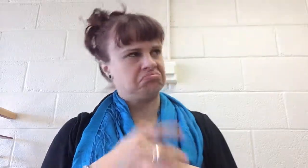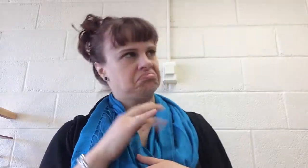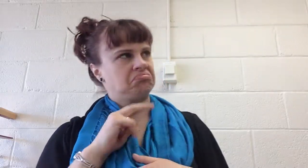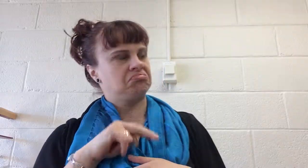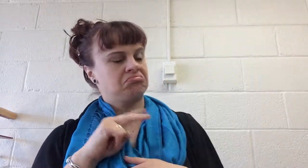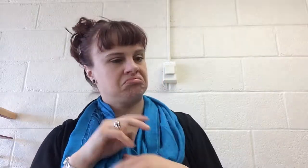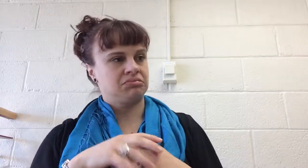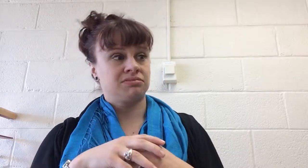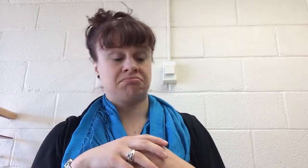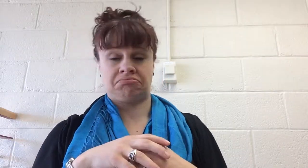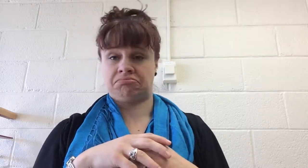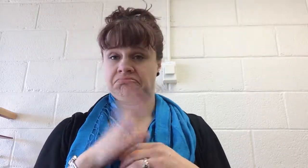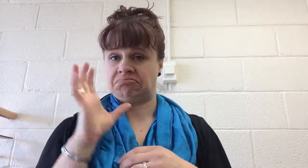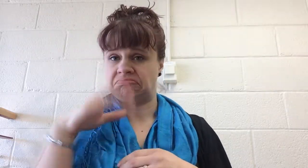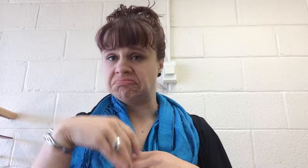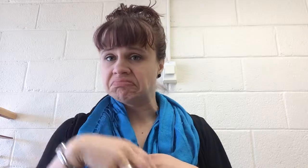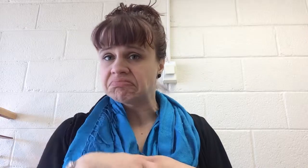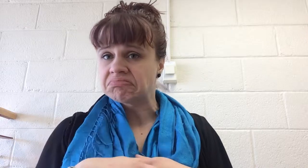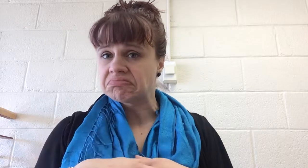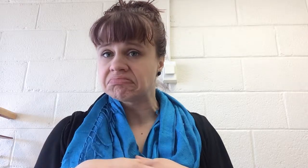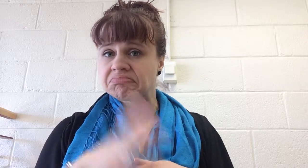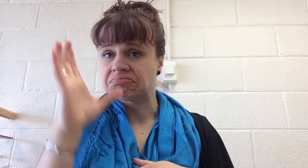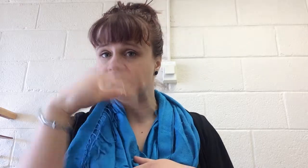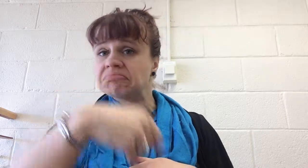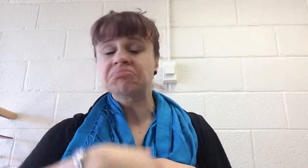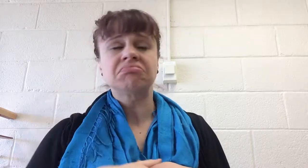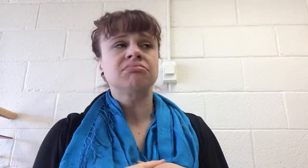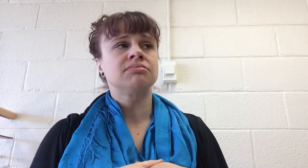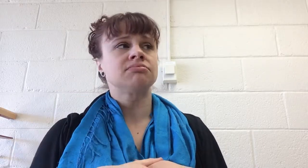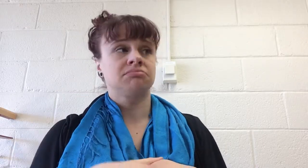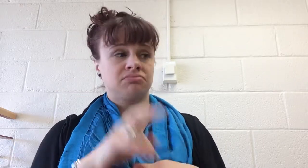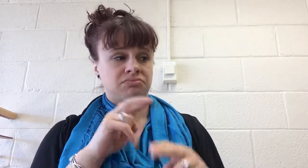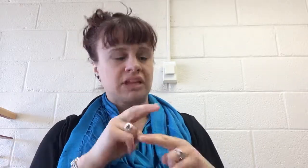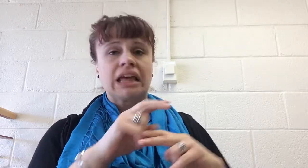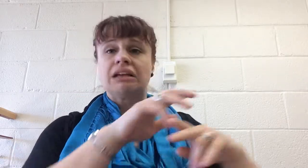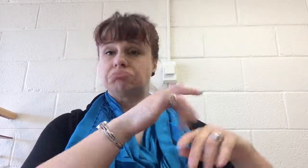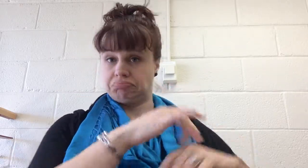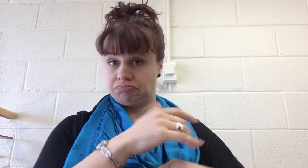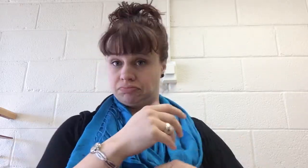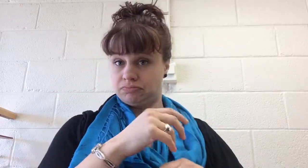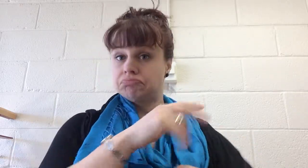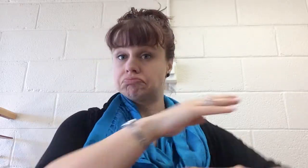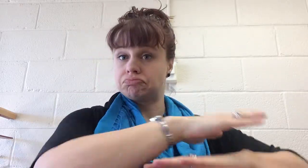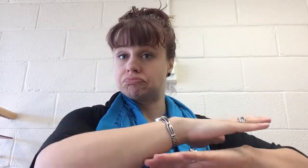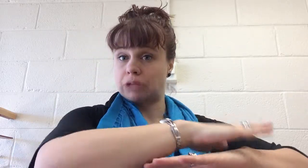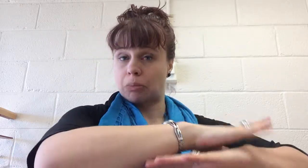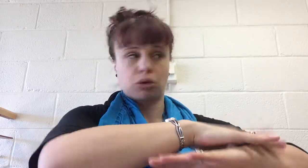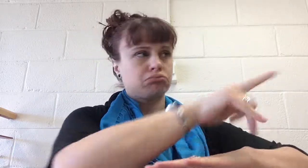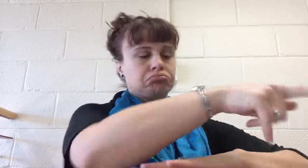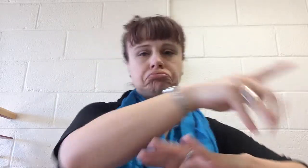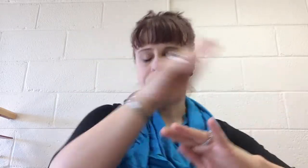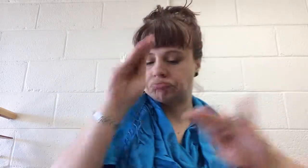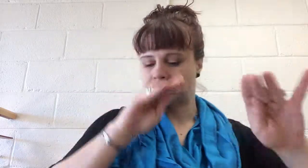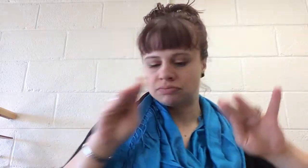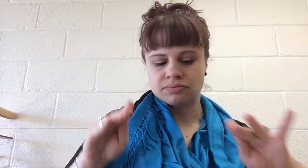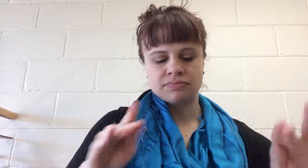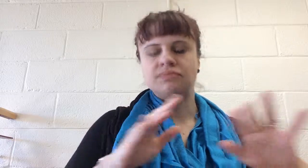that's strange, I thought. I watched him prep the table. He placed equipment, drip bag, everything. But this